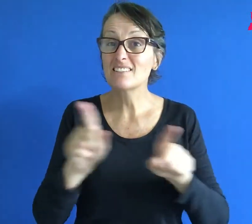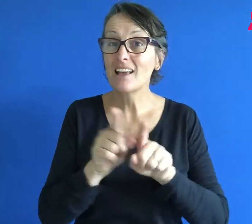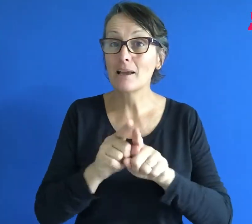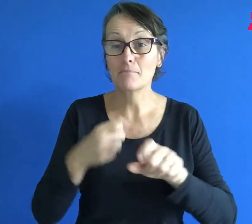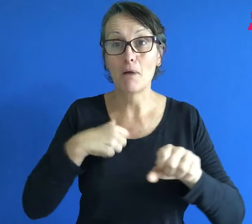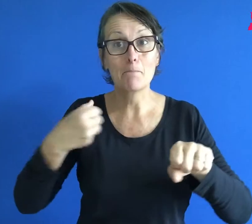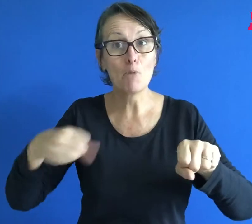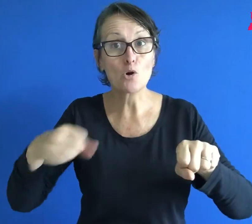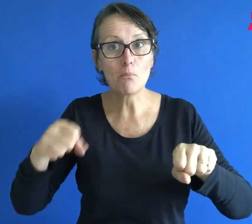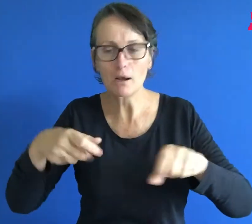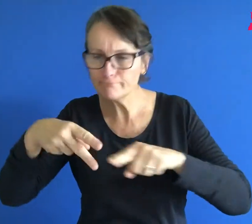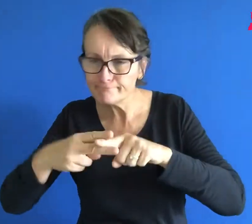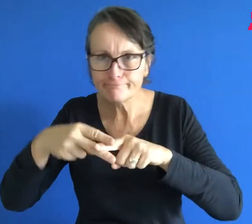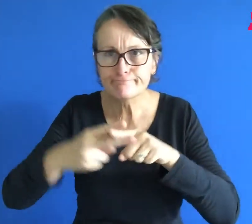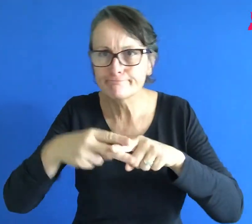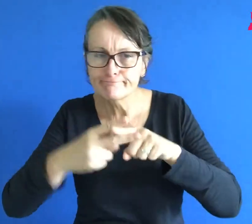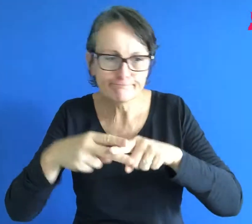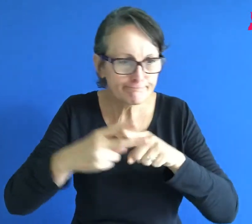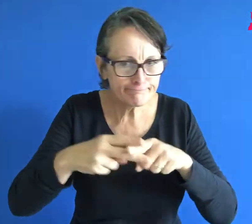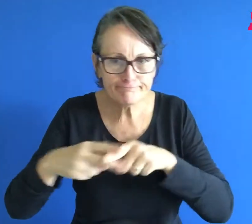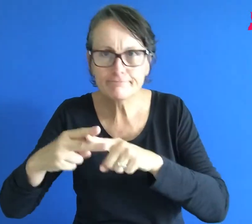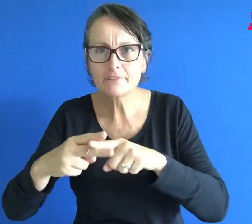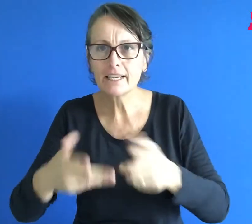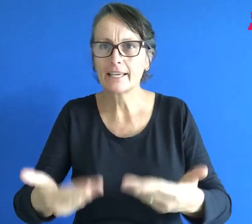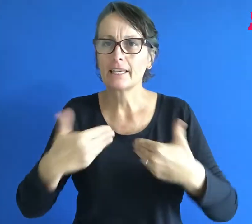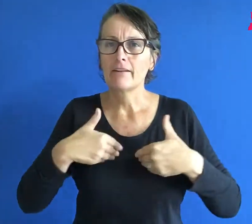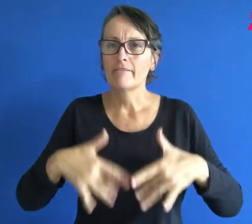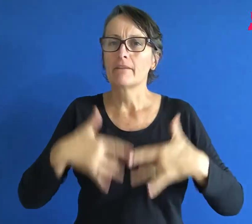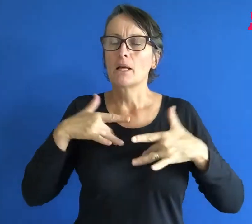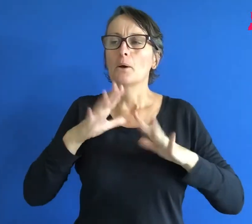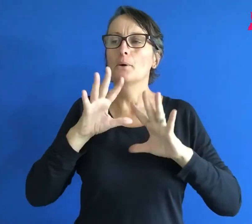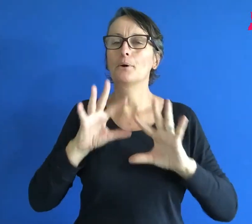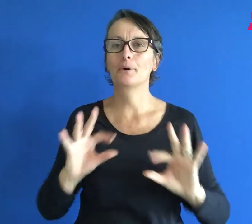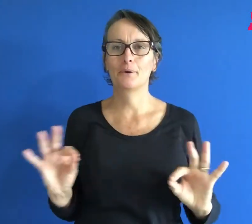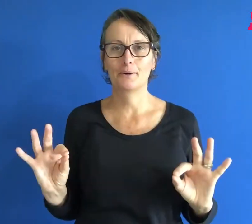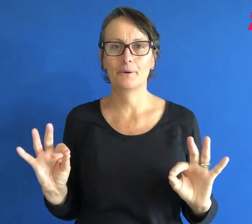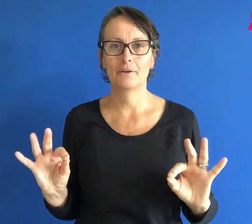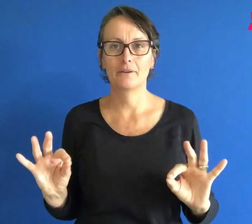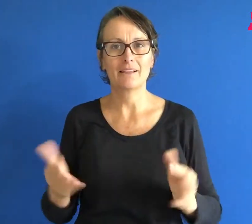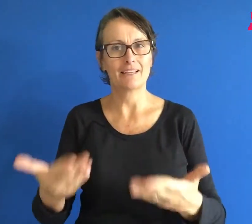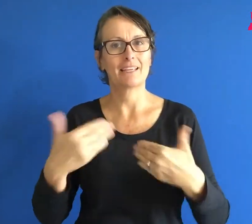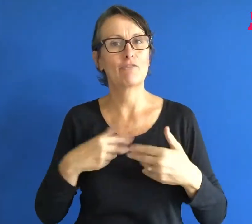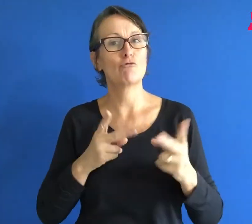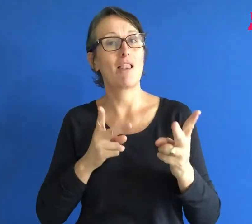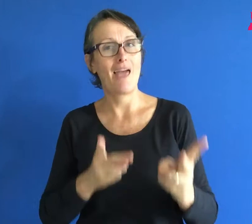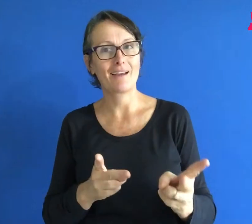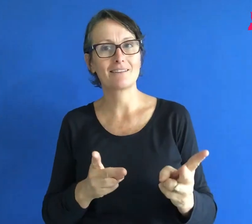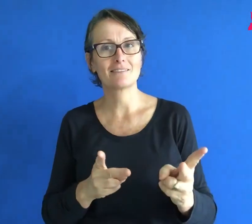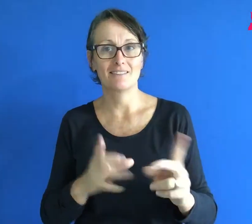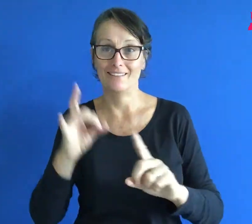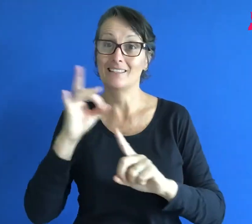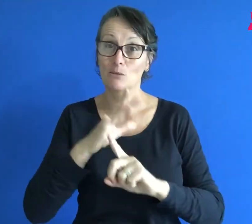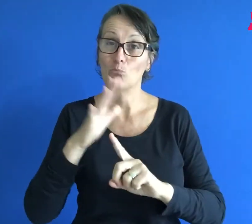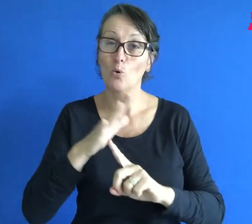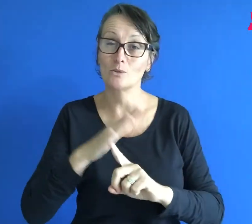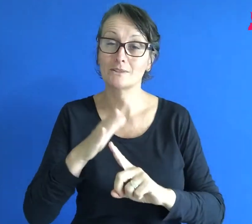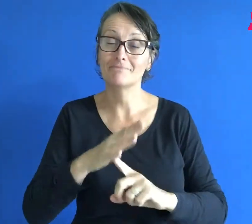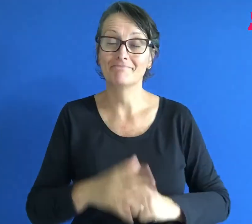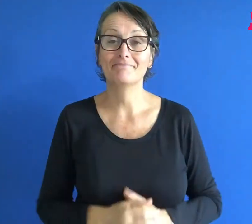but they're solo things. So for me, creating that space to relax and adjust is a very personal solo thing, because